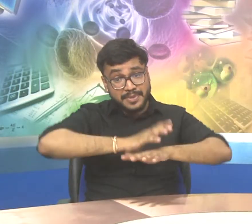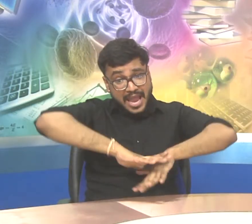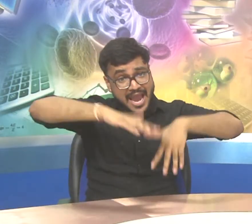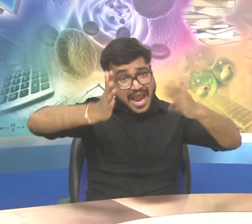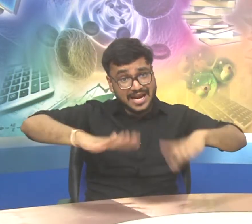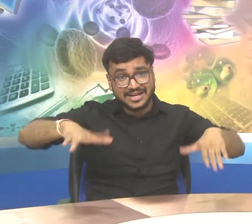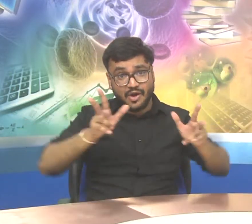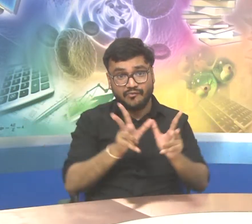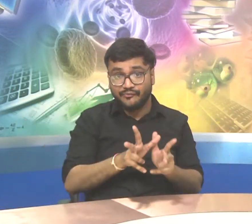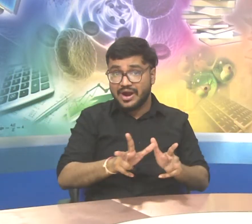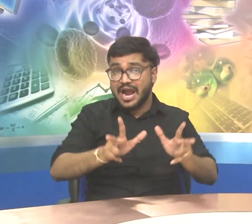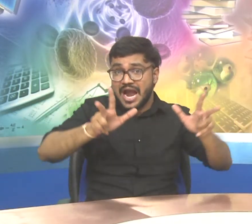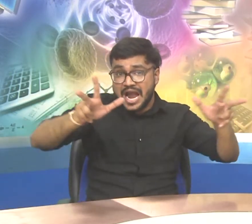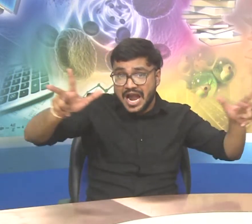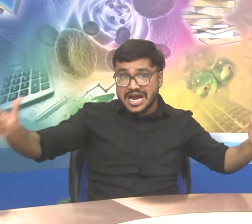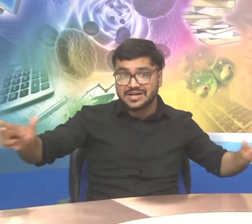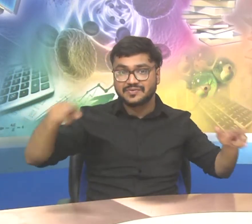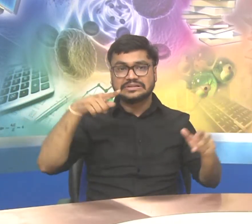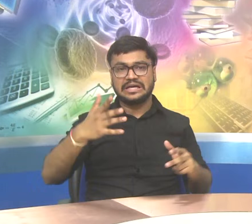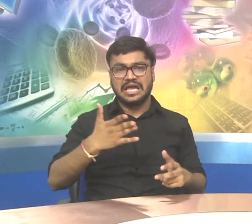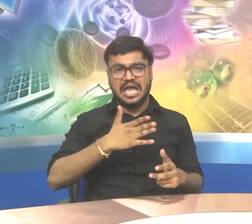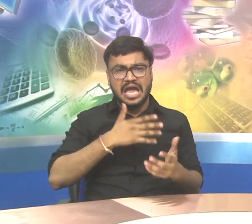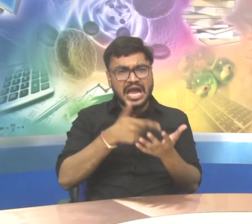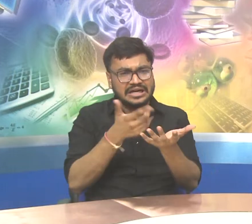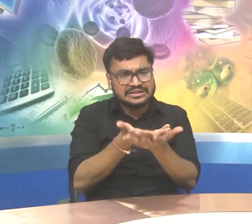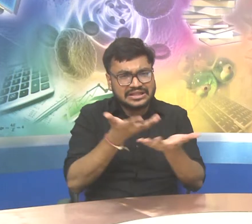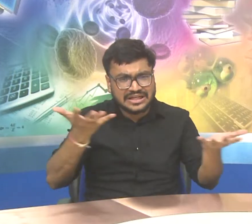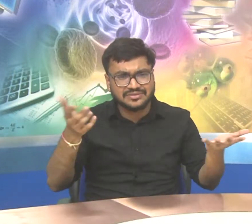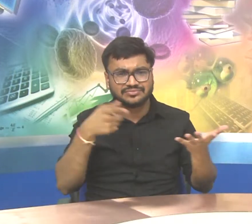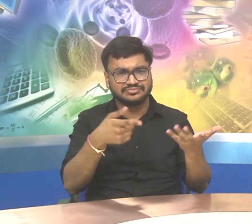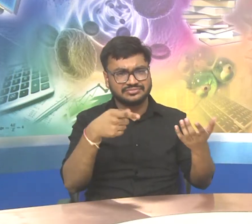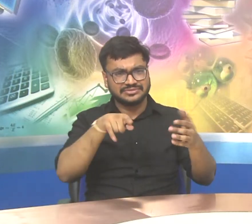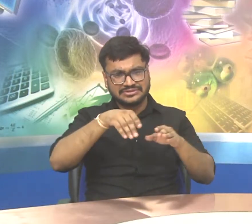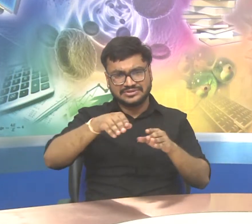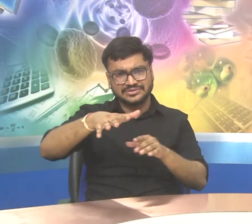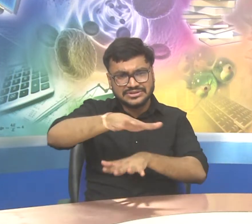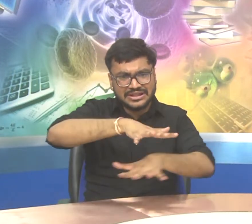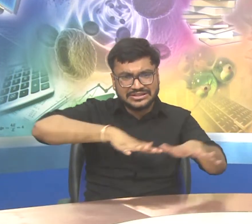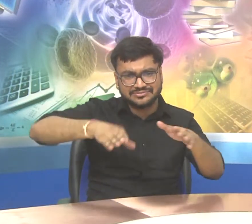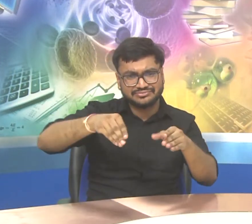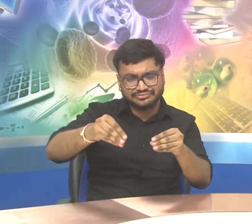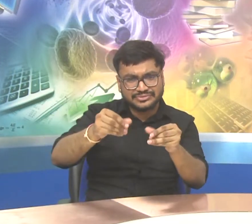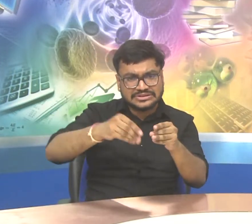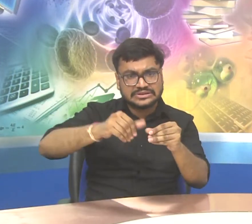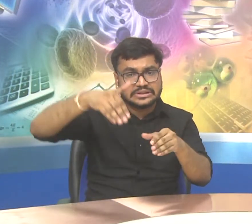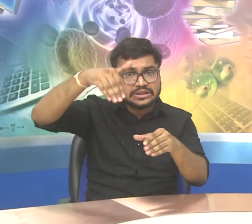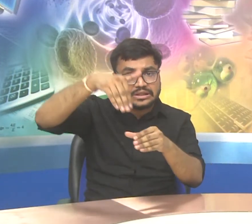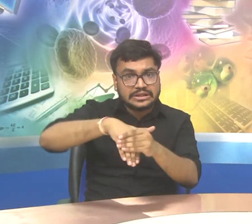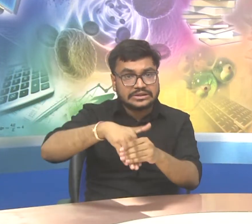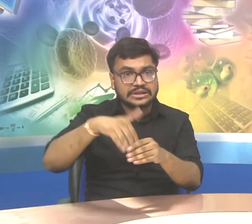like amino acid, which are the basic building blocks of life.